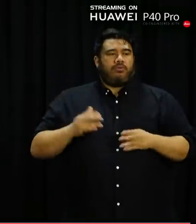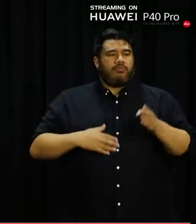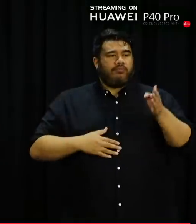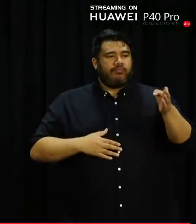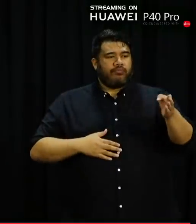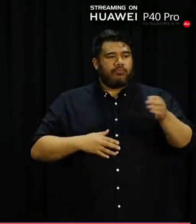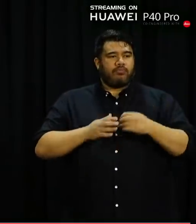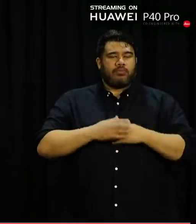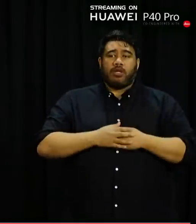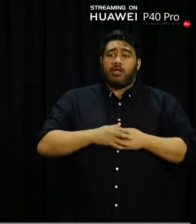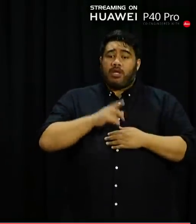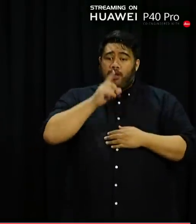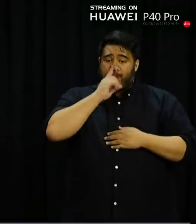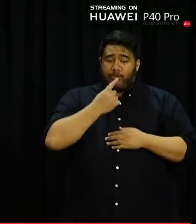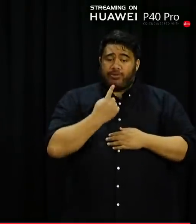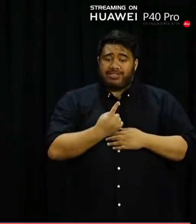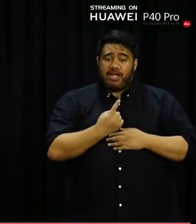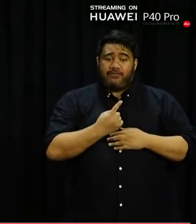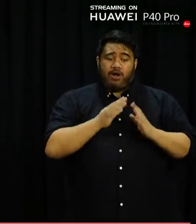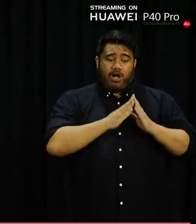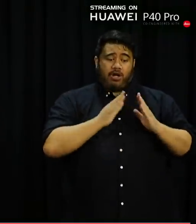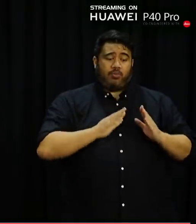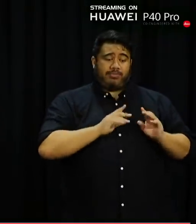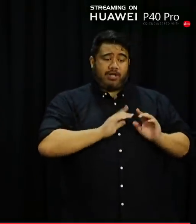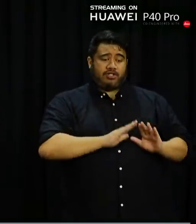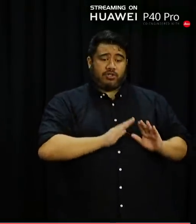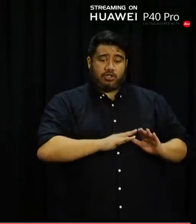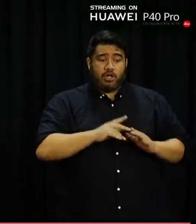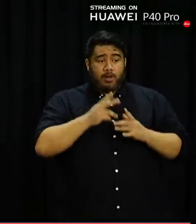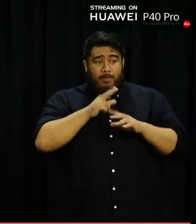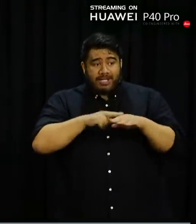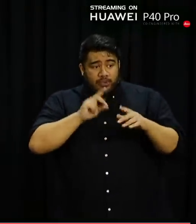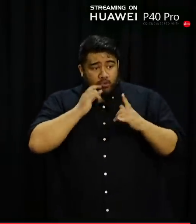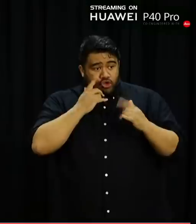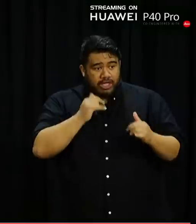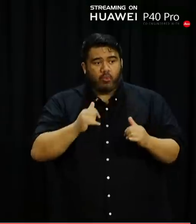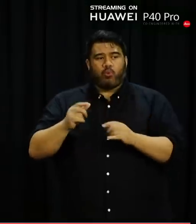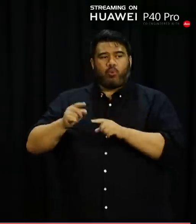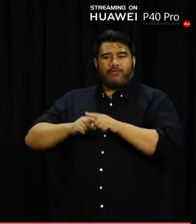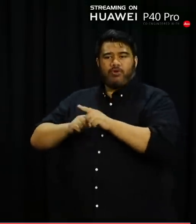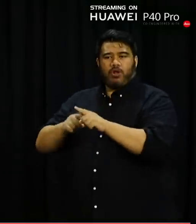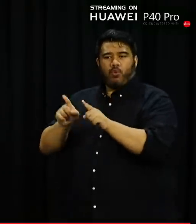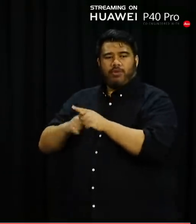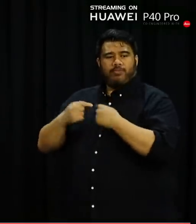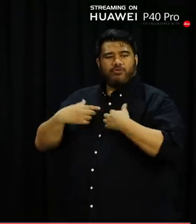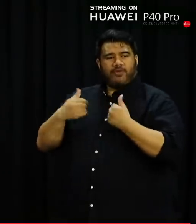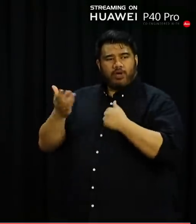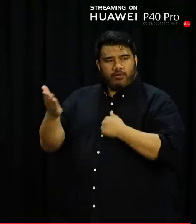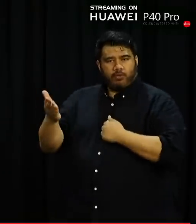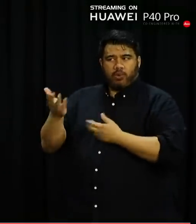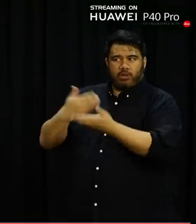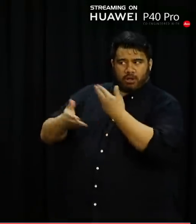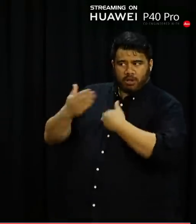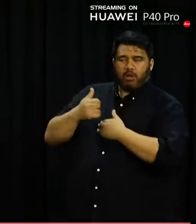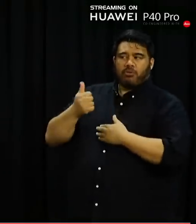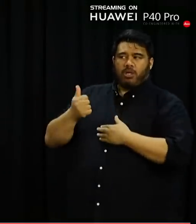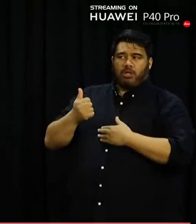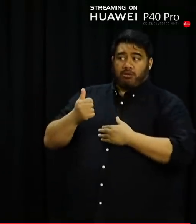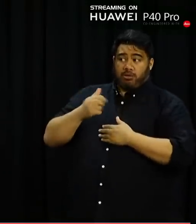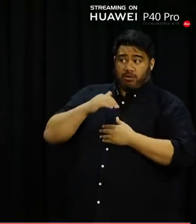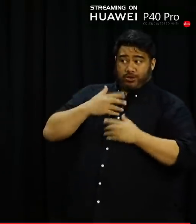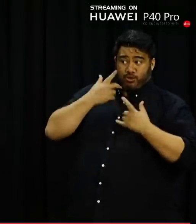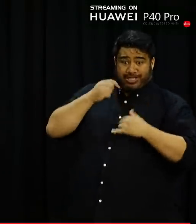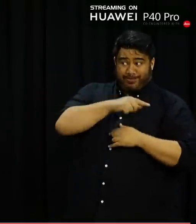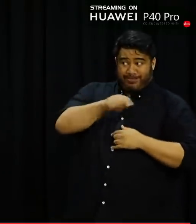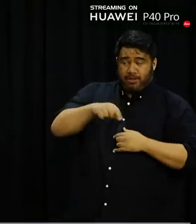Find people who are in self-isolation? We will work with health around the requirements for that. It depends very much